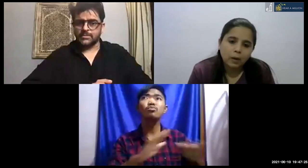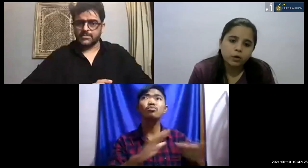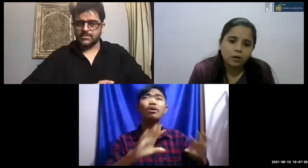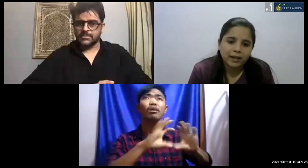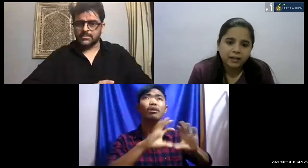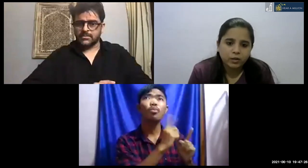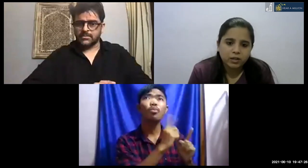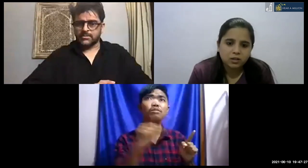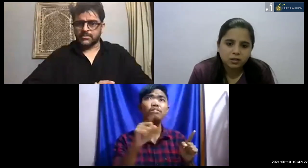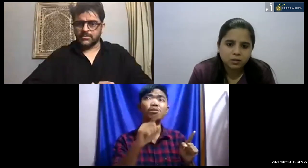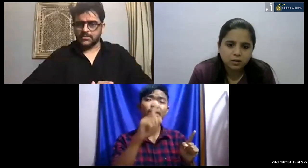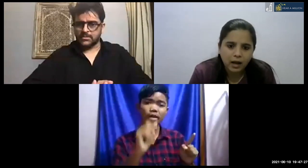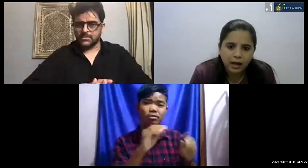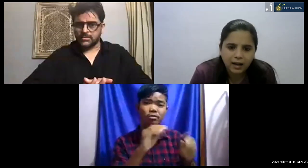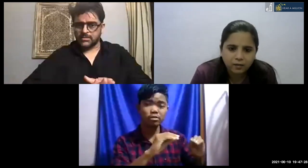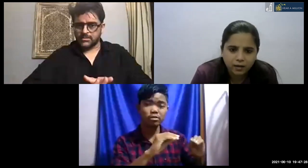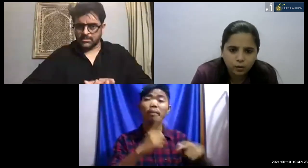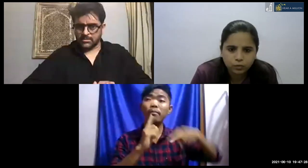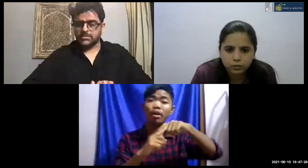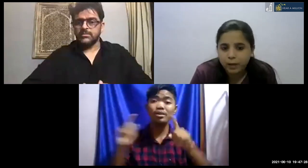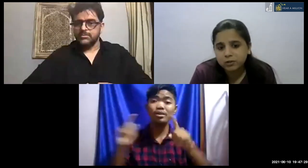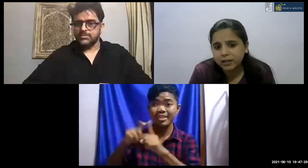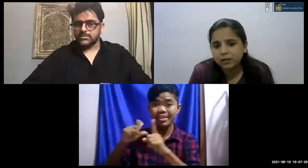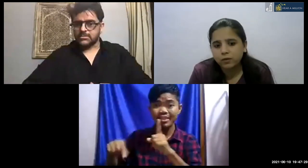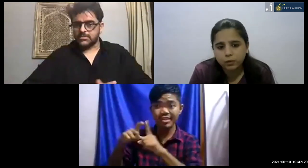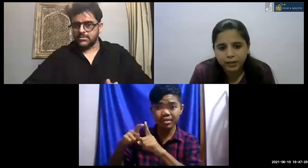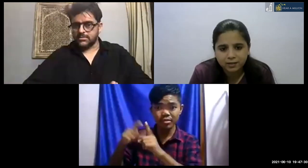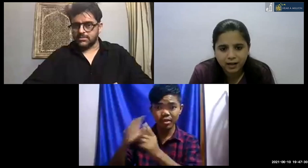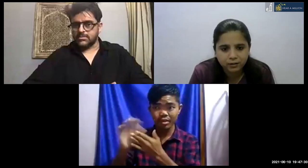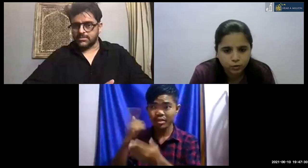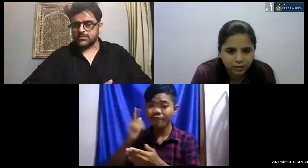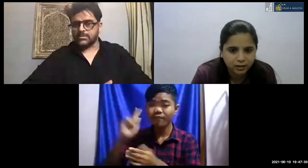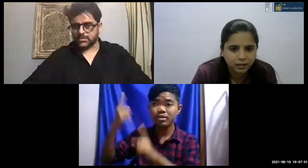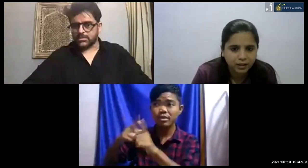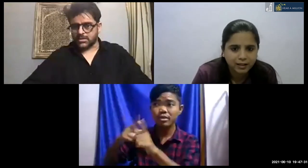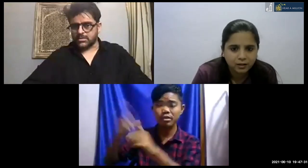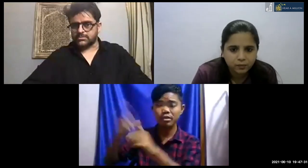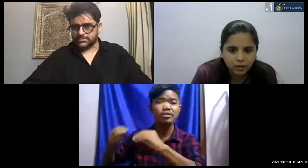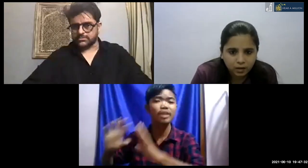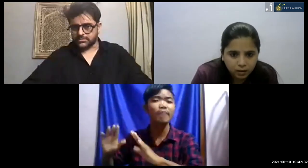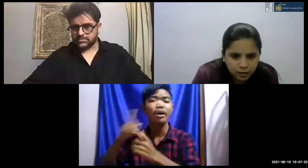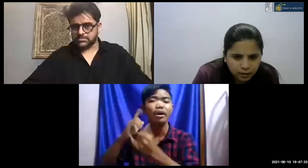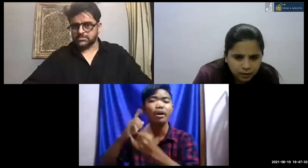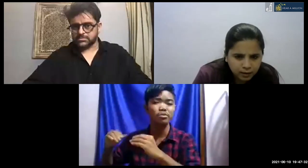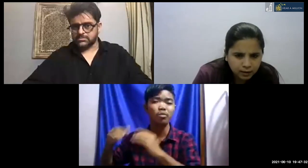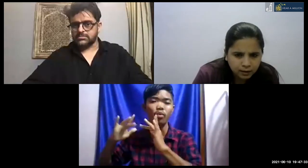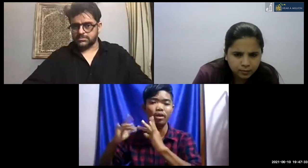So about online education, I'm studying 1 to 10 standard students in D.Ed.